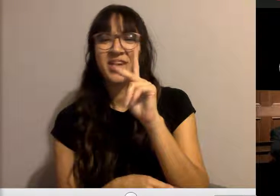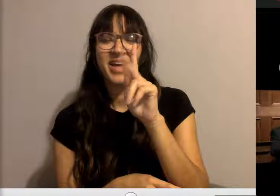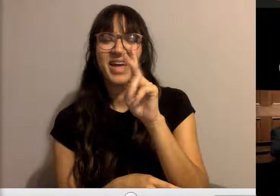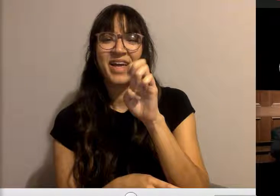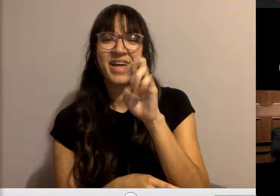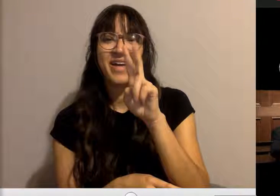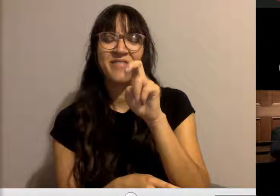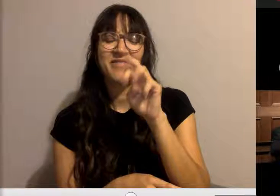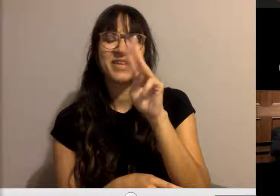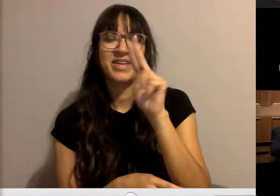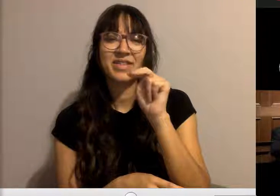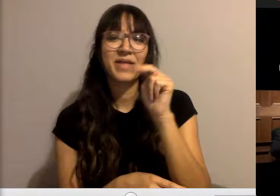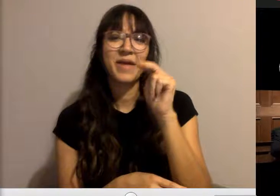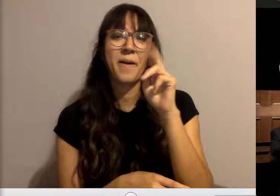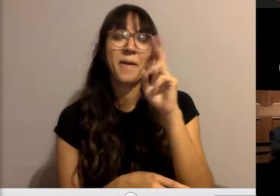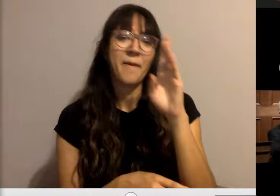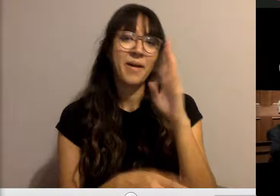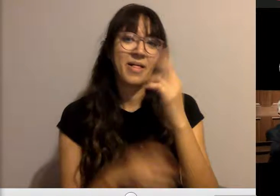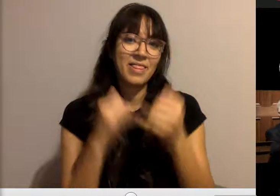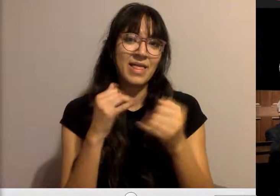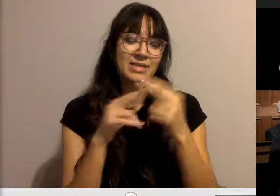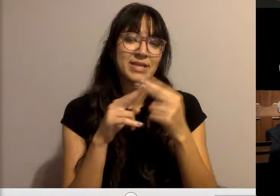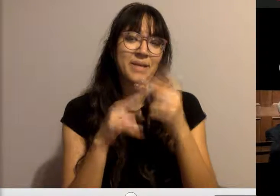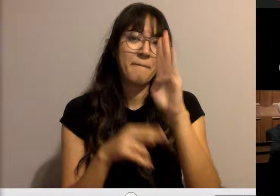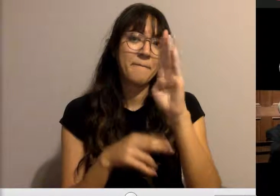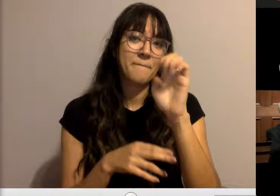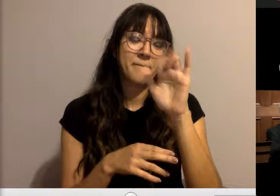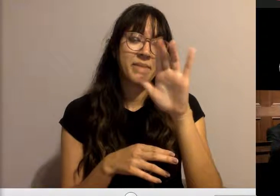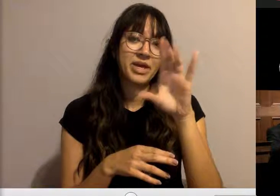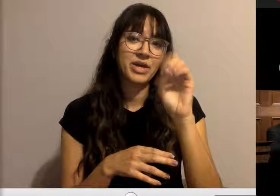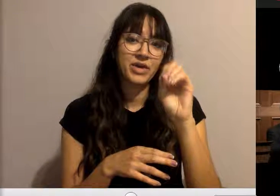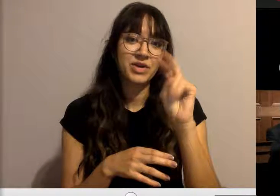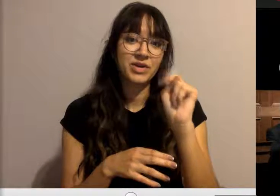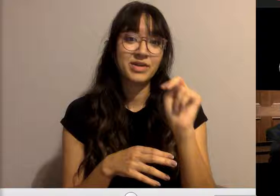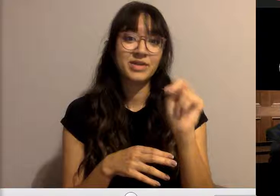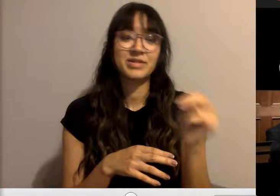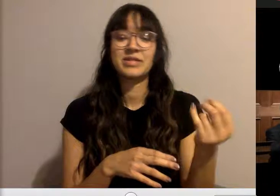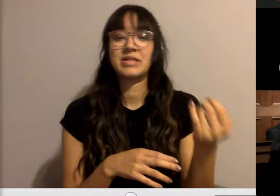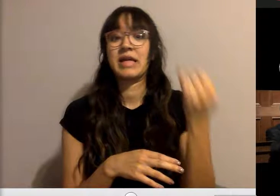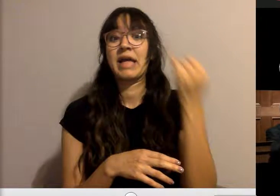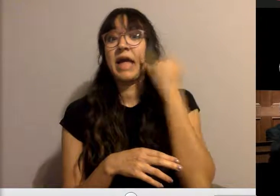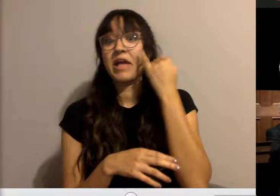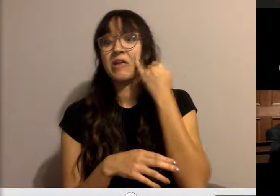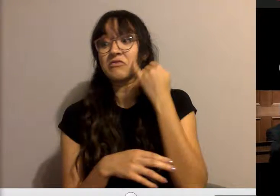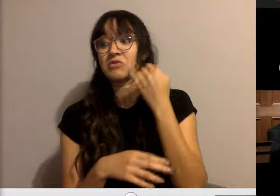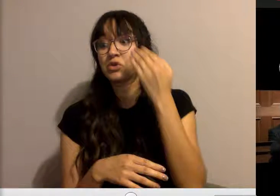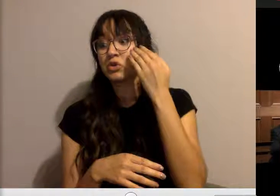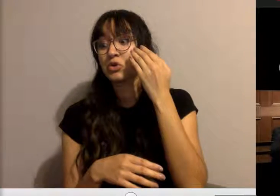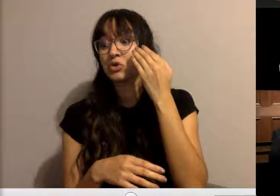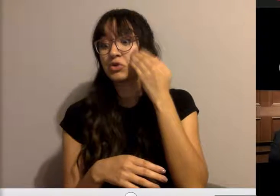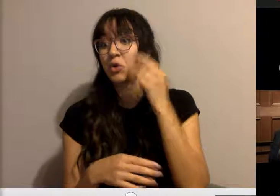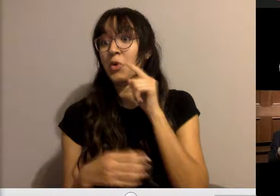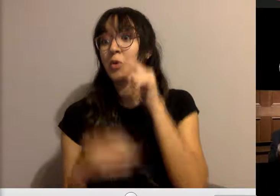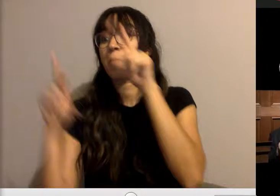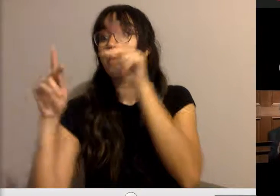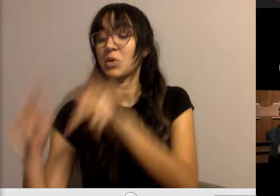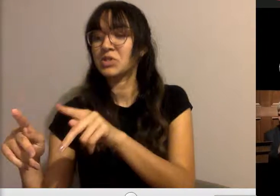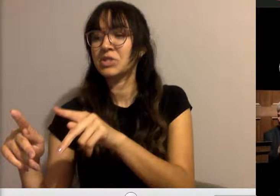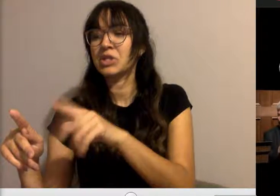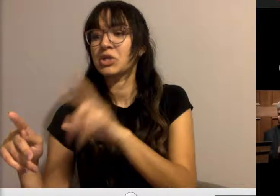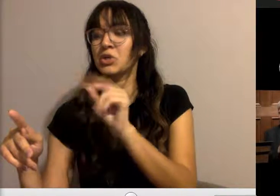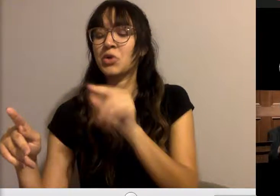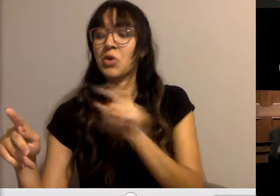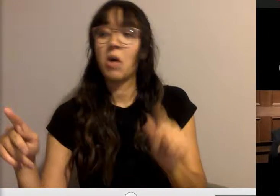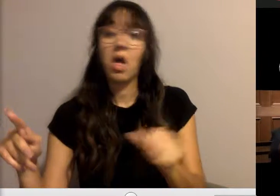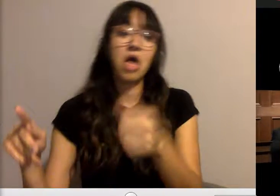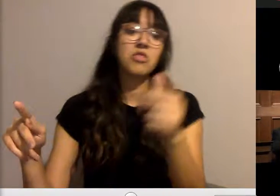Bacon, right? Same thing back then. If you didn't know somebody, you knew somebody who knew them, and so everyone is connected back